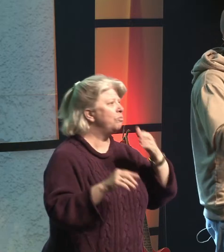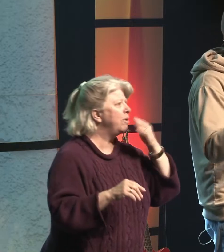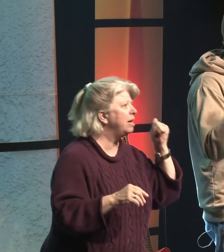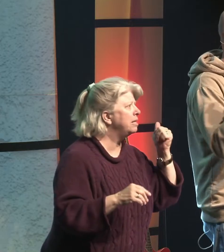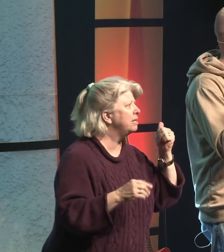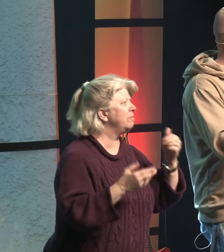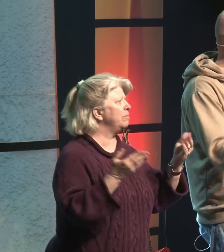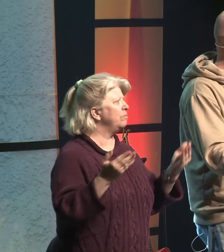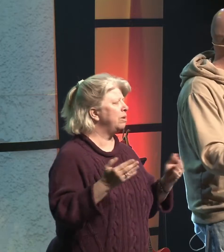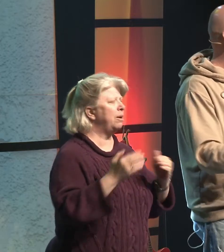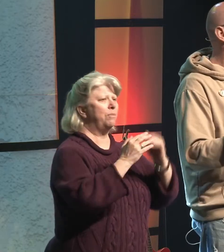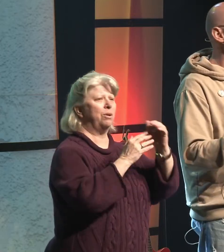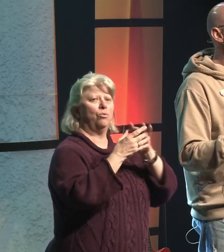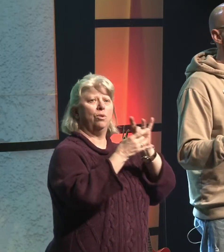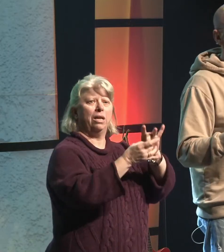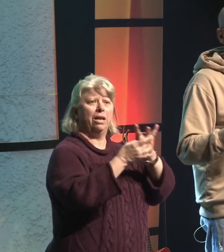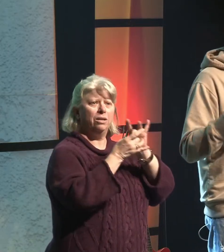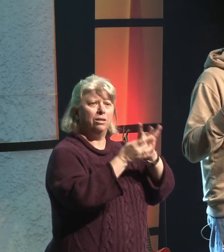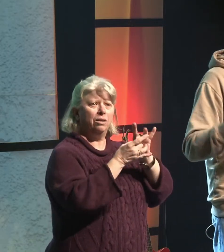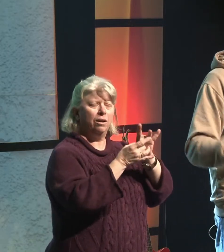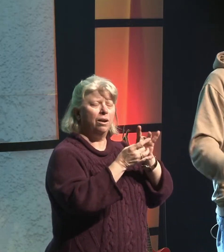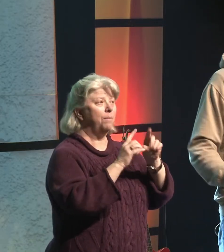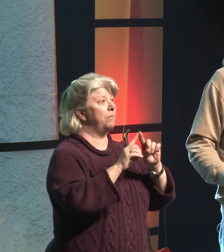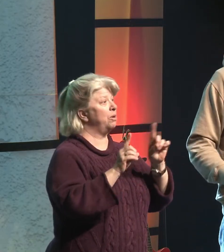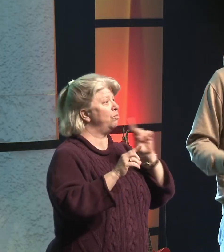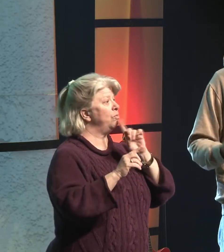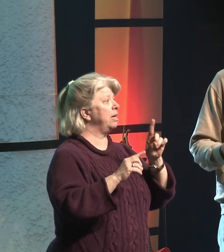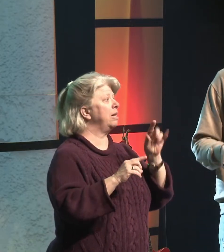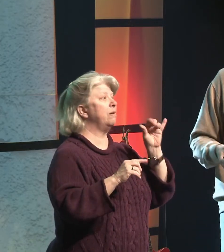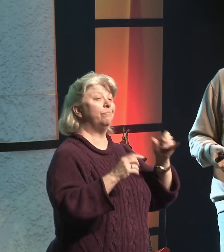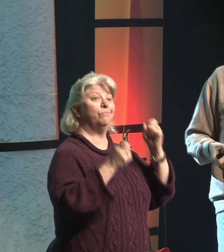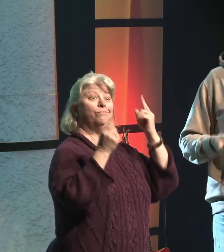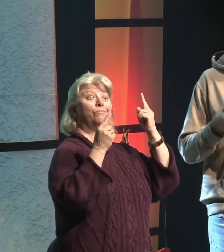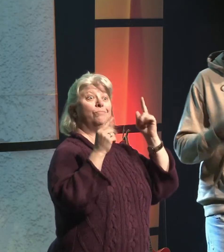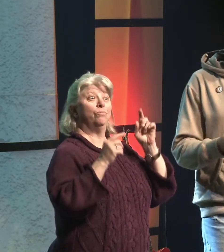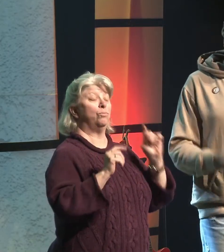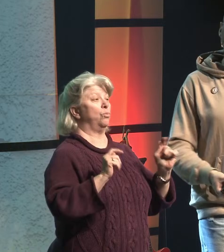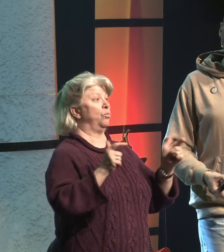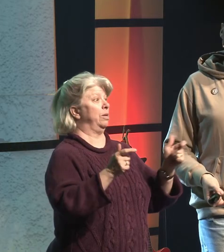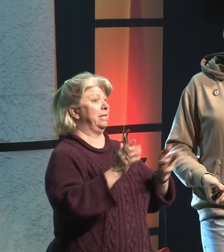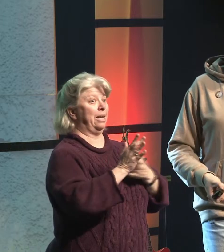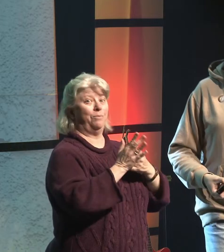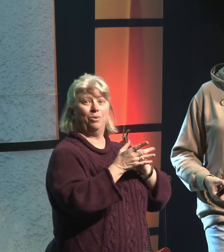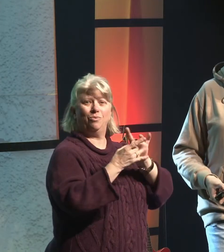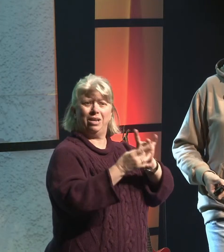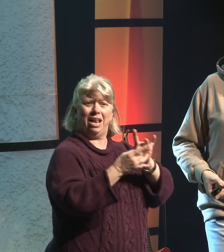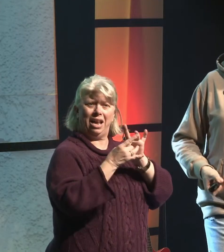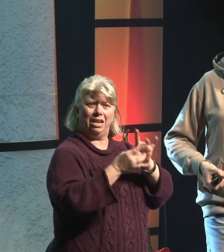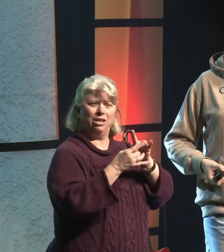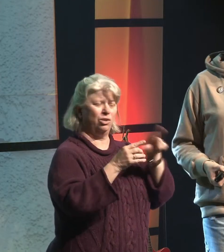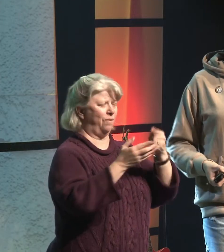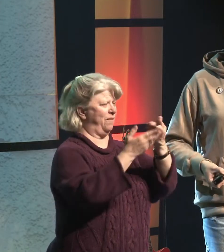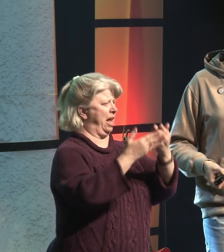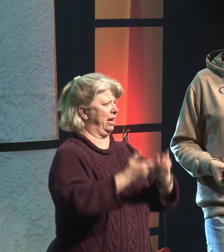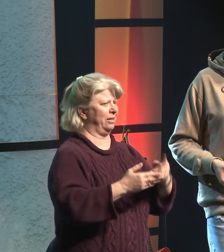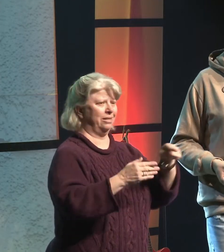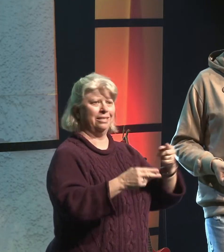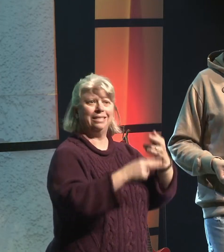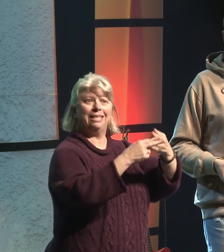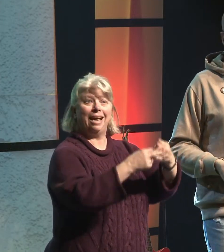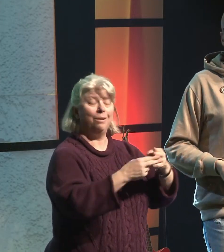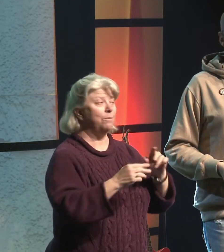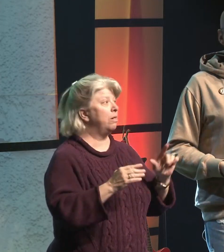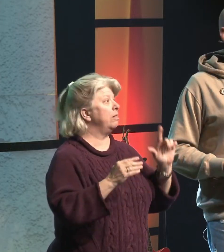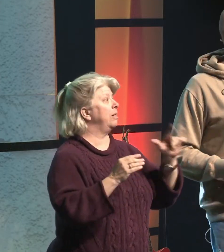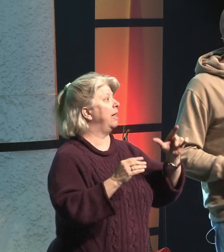to be present, to build relationships with them, but you realize really quickly that sometimes that relationship is just facts, it's just a name, and then